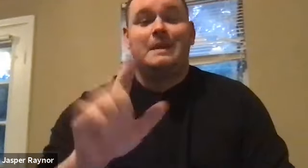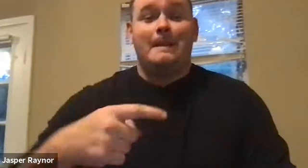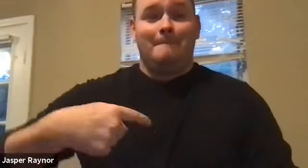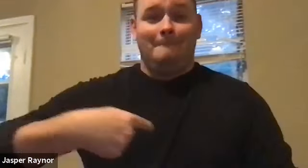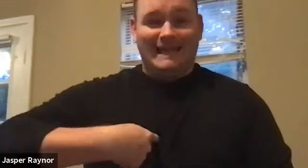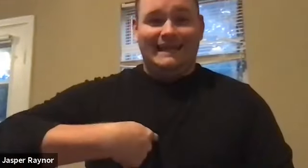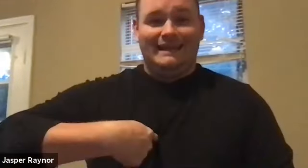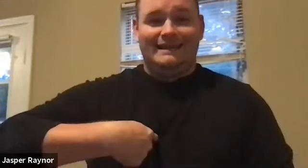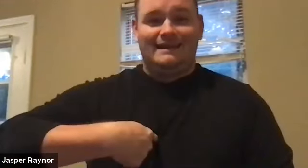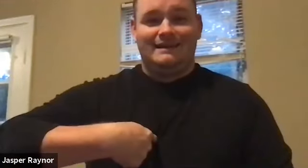Me,